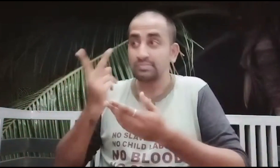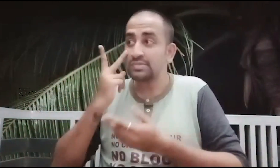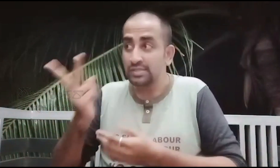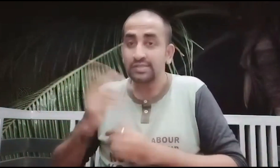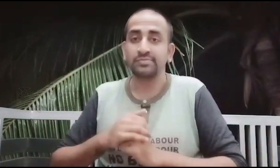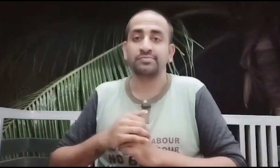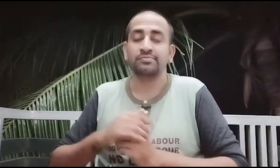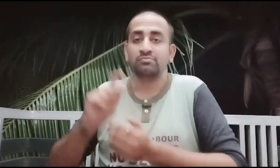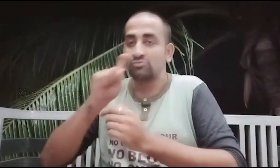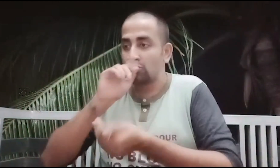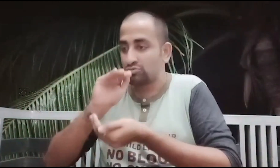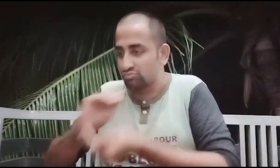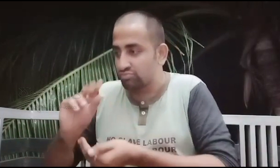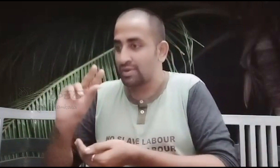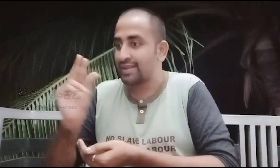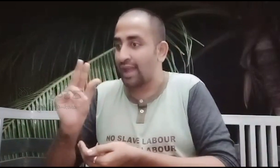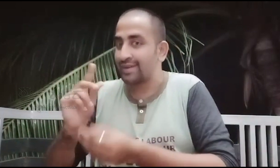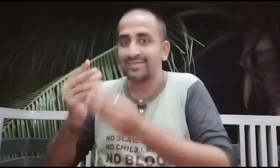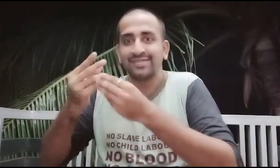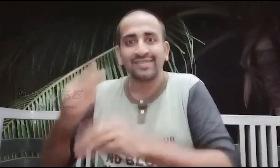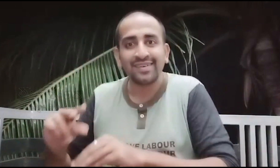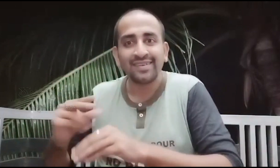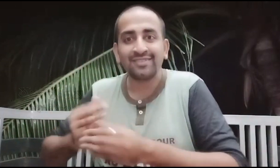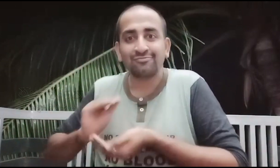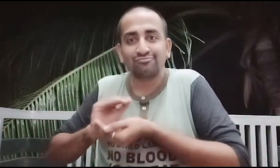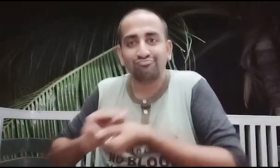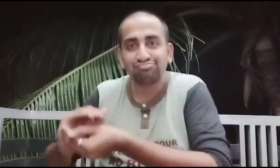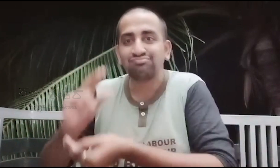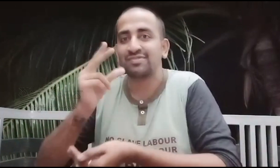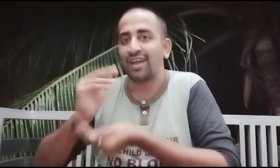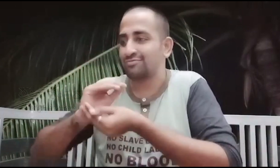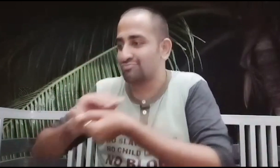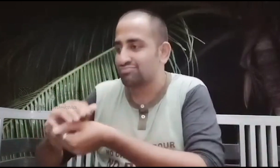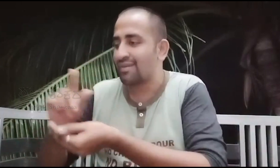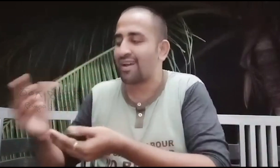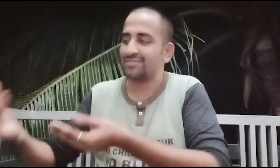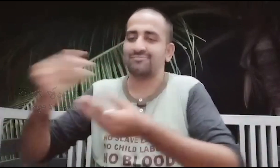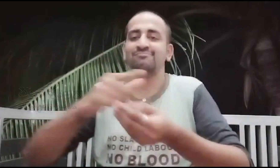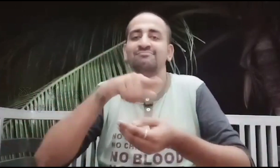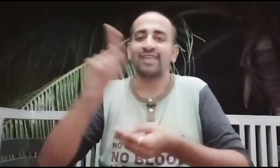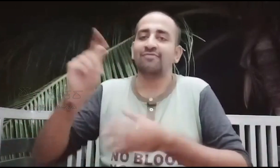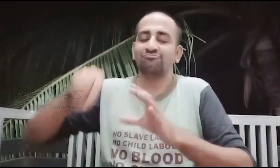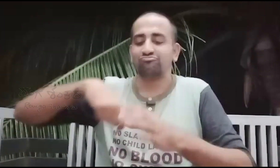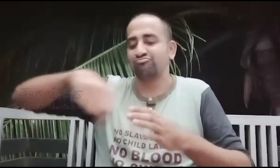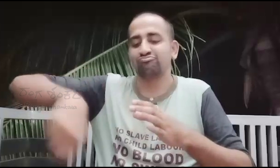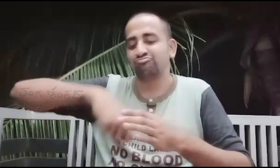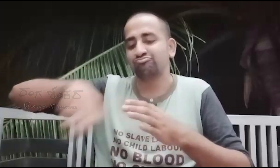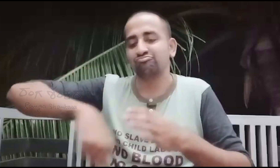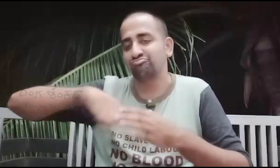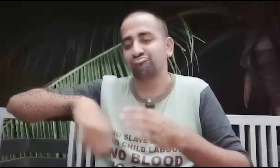This man had a chicken, and this chicken used to lay an egg every morning, and he would make